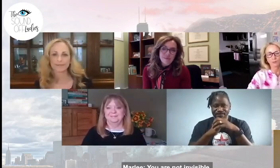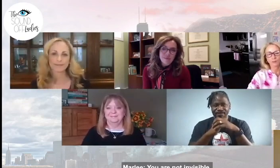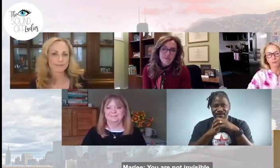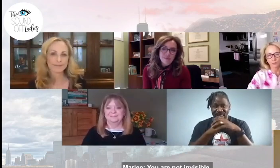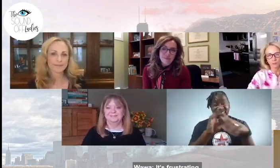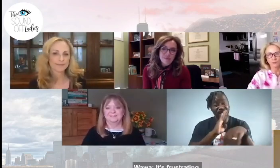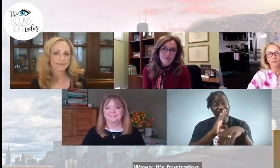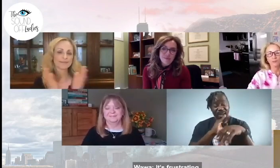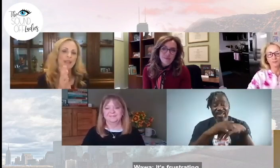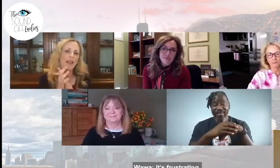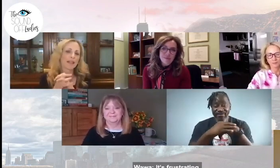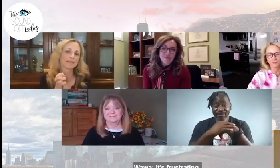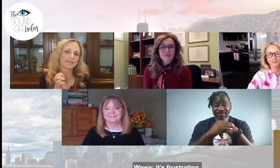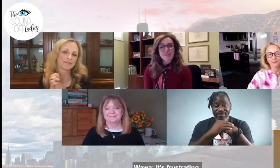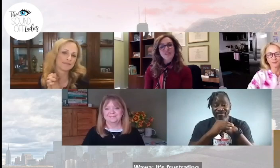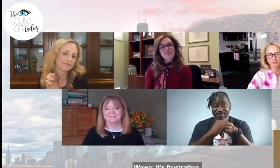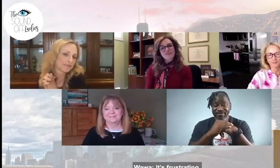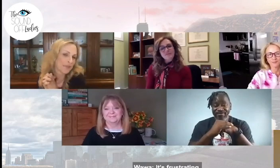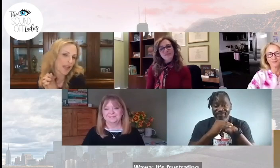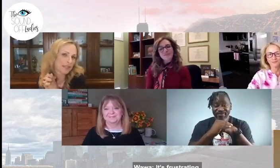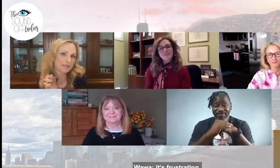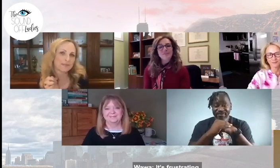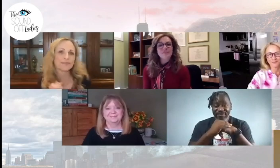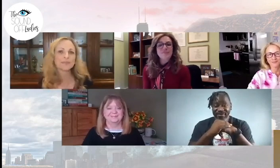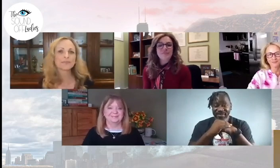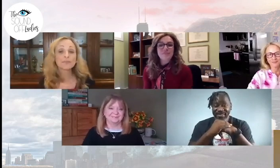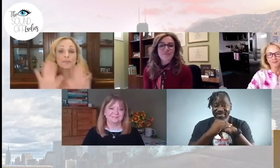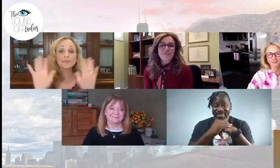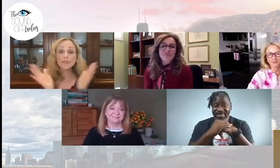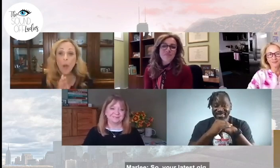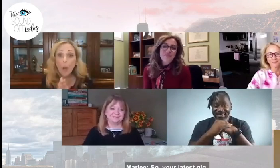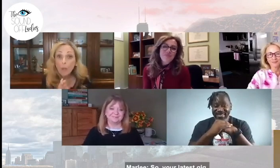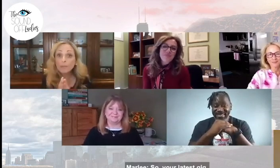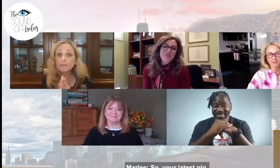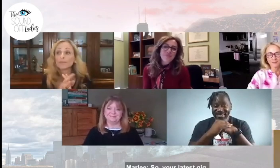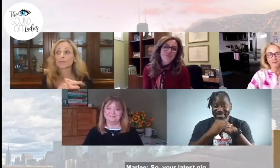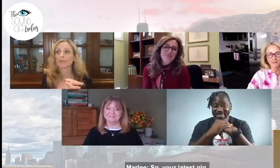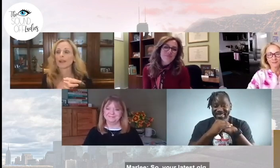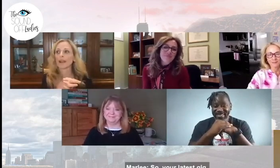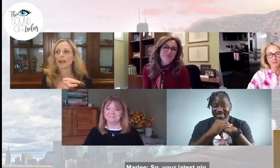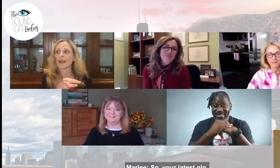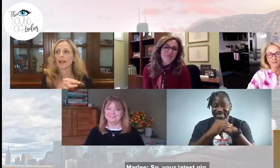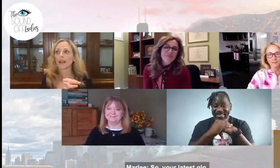it shows that you are not invisible, right? It's very frustrating. So,